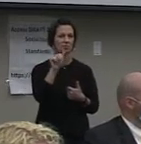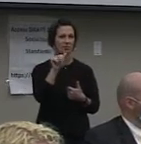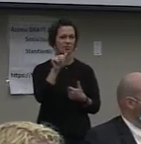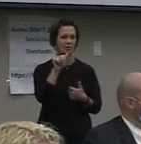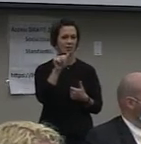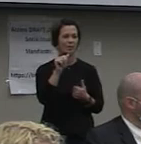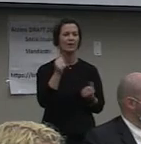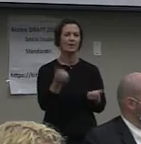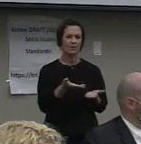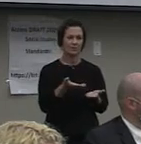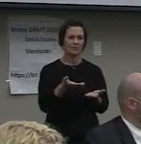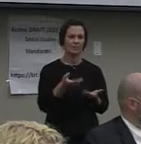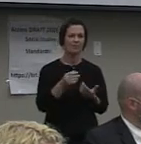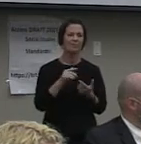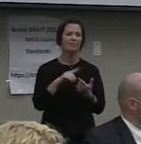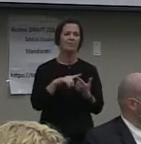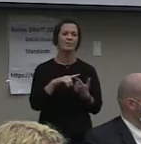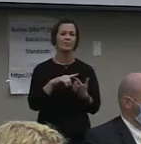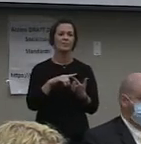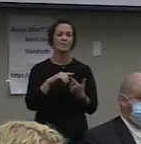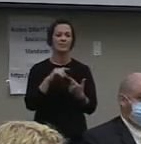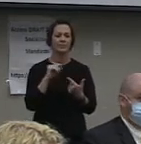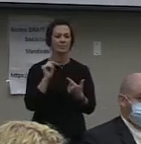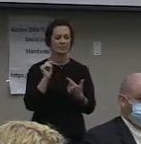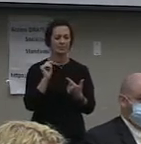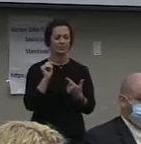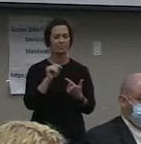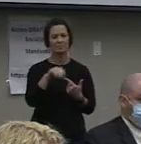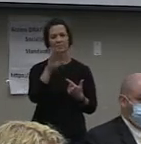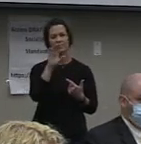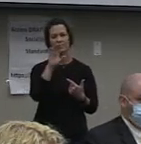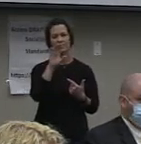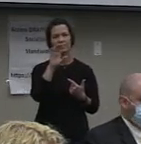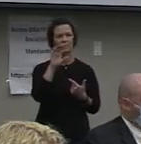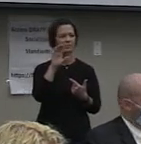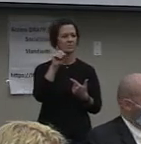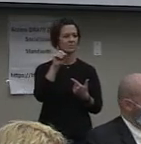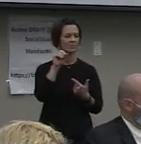Erin Jura? Present. Erin Jura is present.